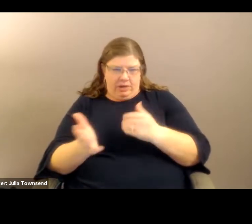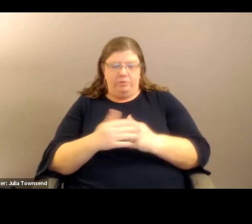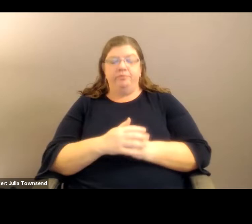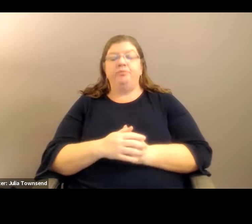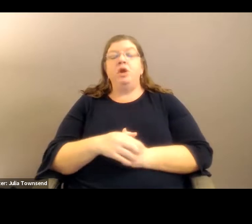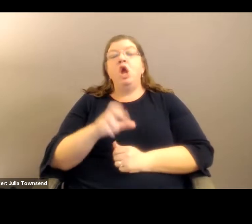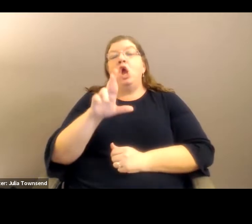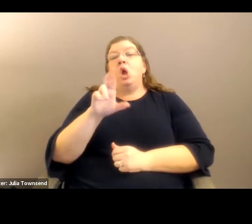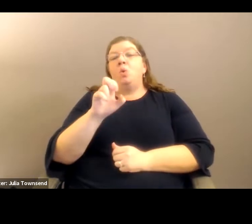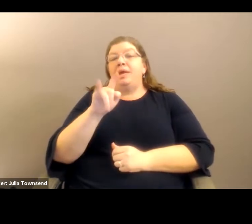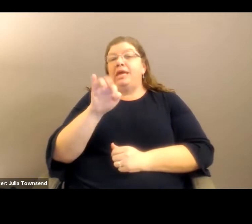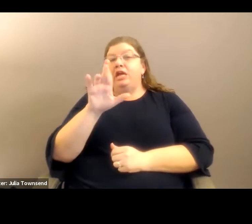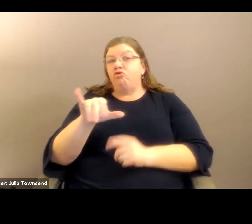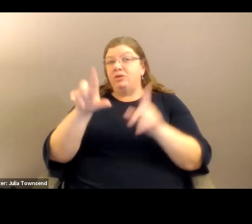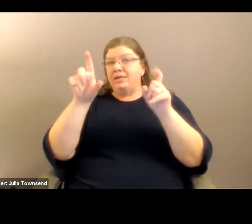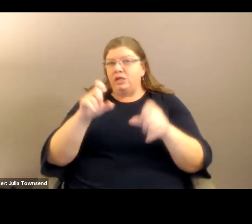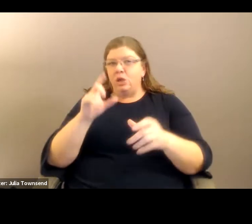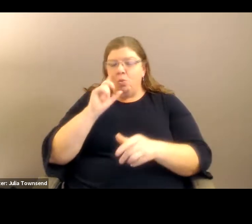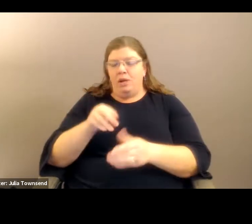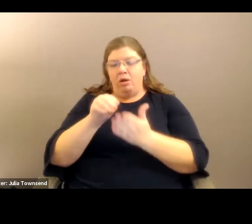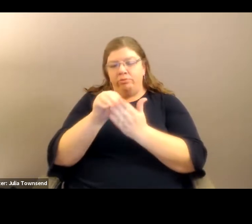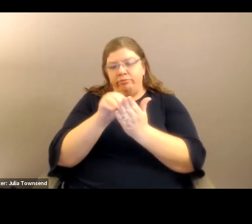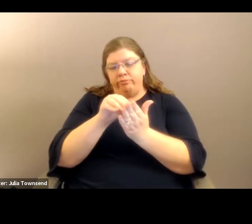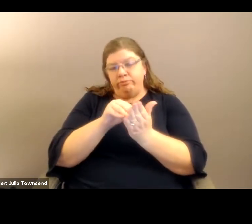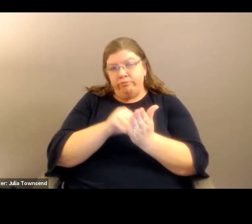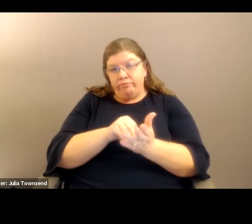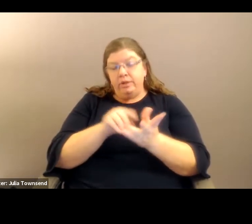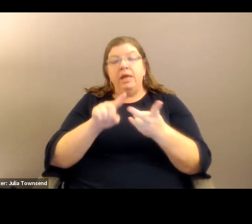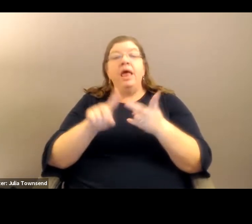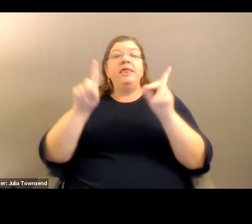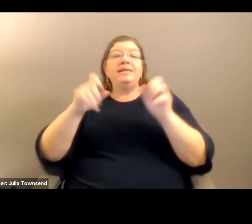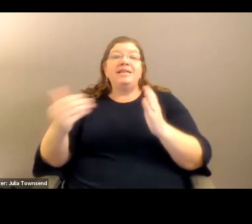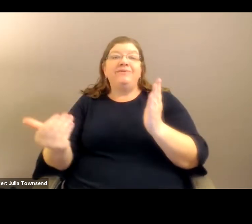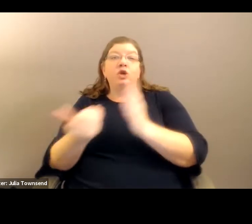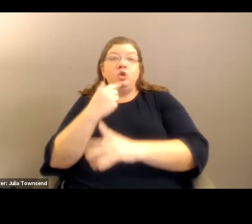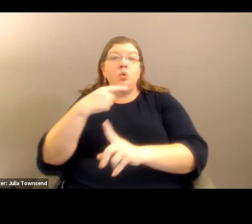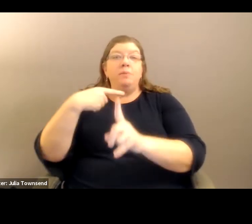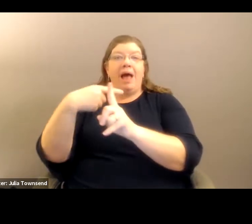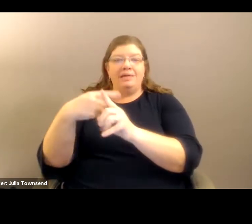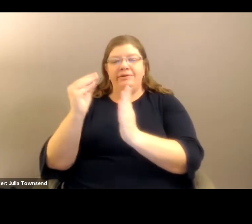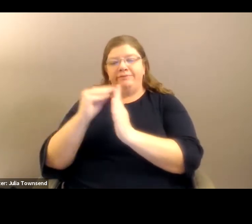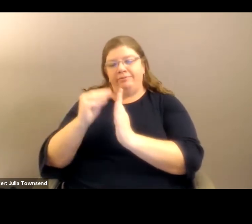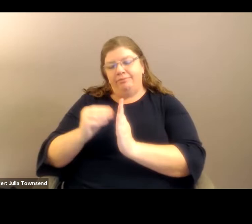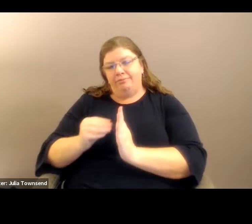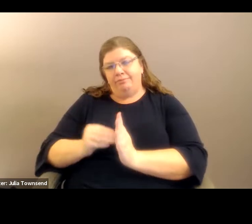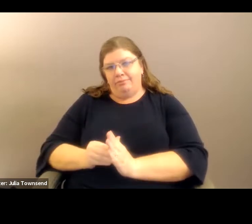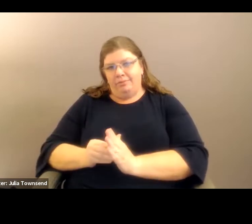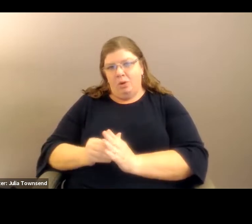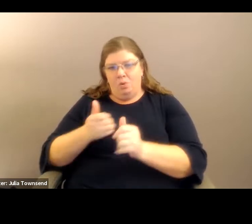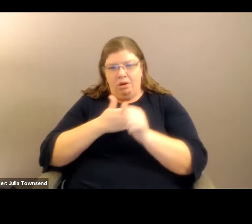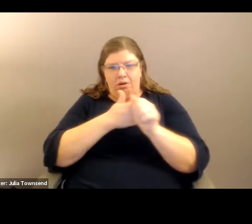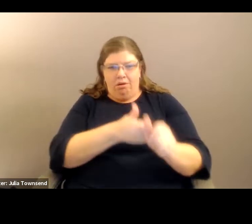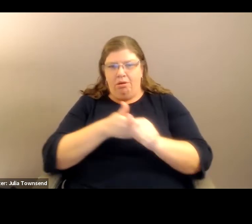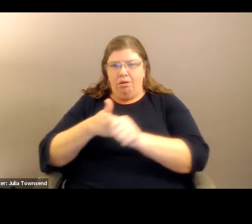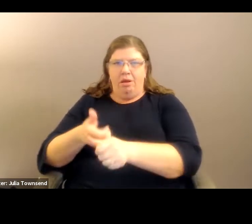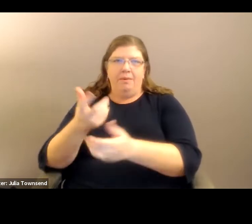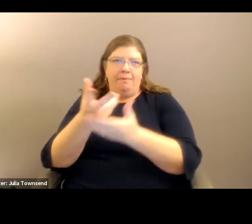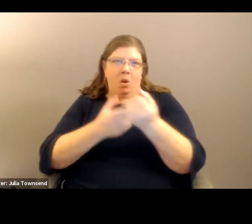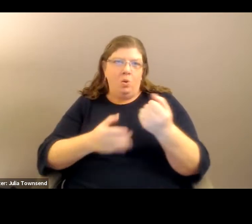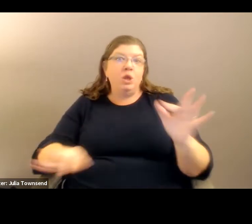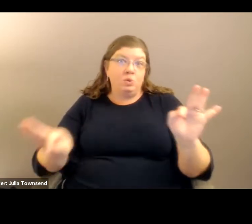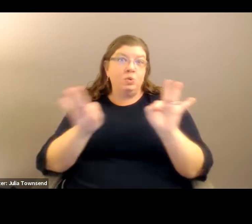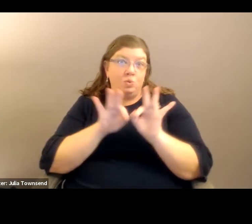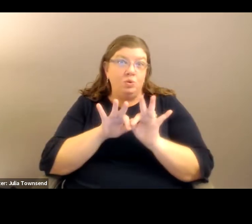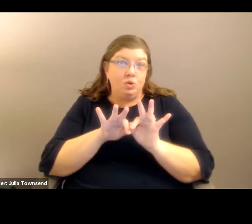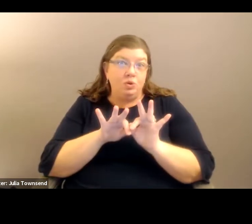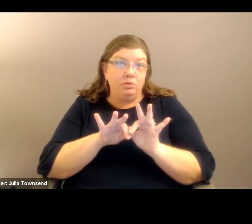re-entry testing as well as the tests for new positive cases. So we can keep track of both, which is crucial